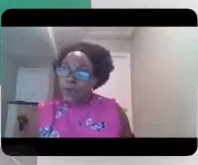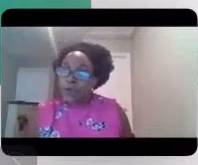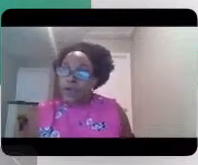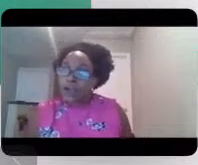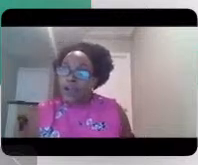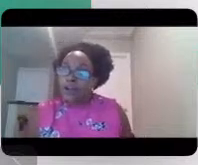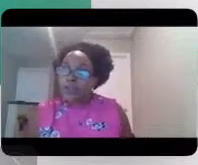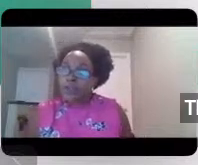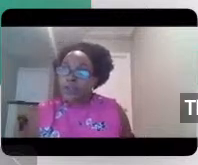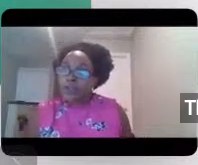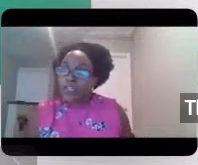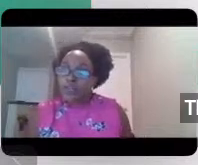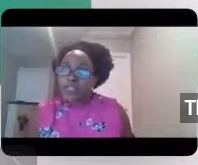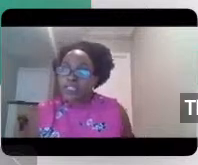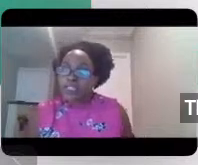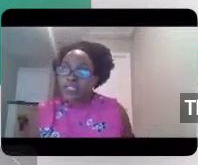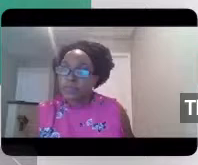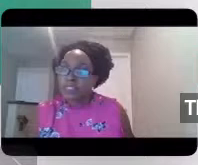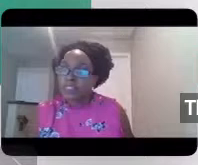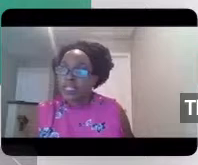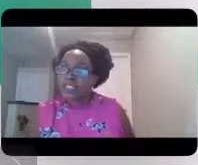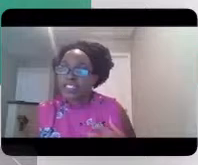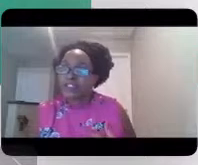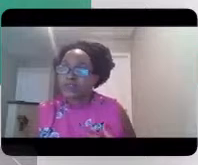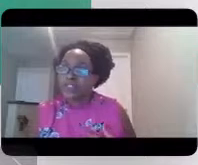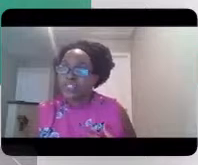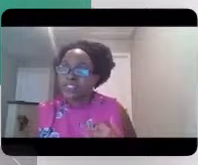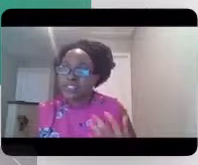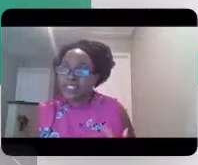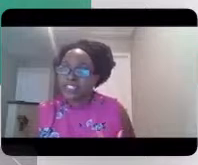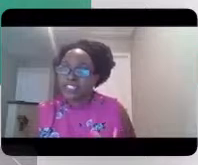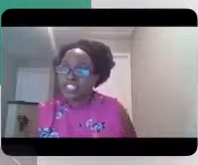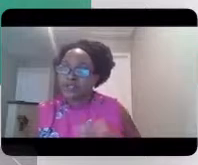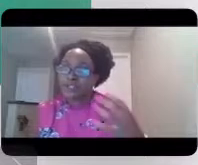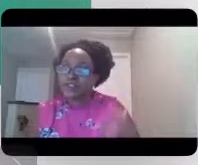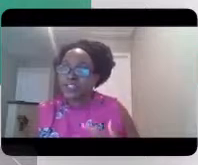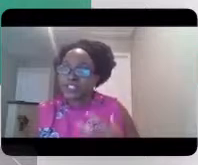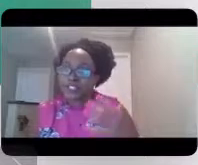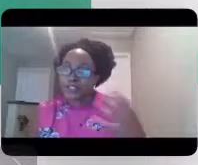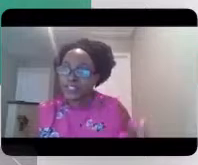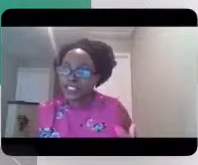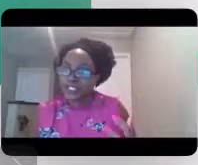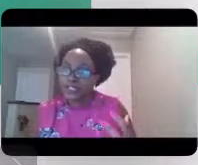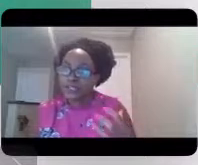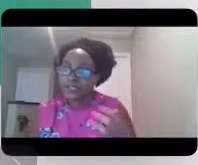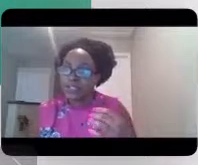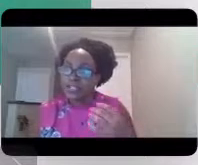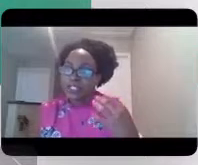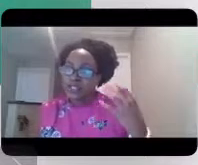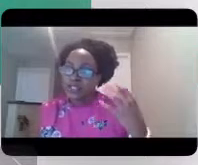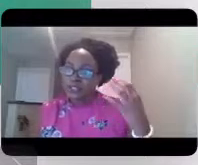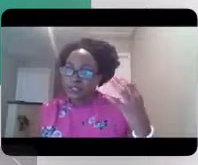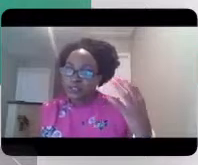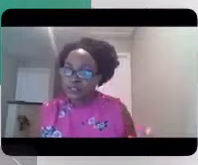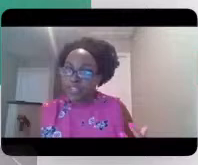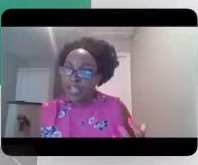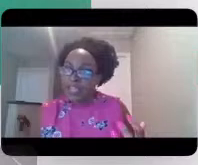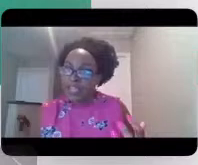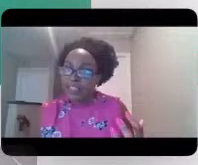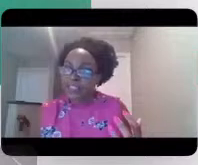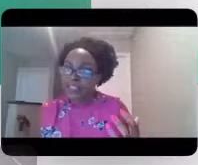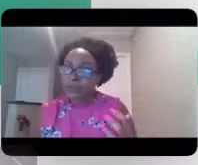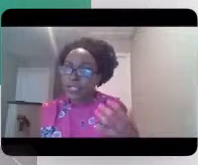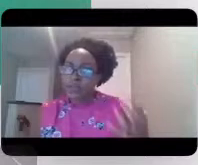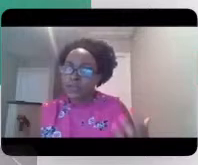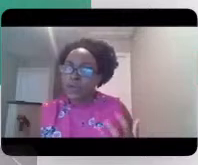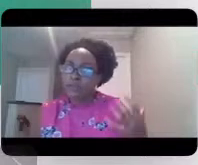well. When we're giving assessments, it's not just for me as the teacher, it's also for the student to reflect and